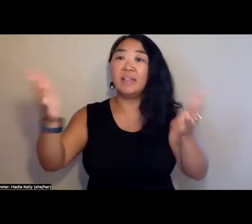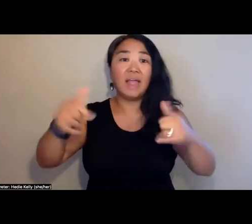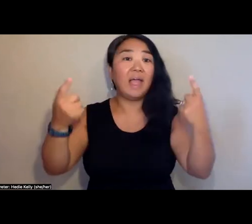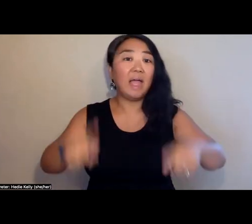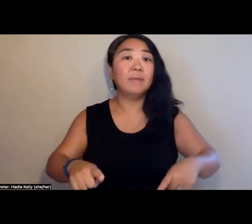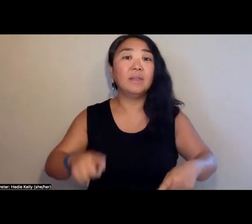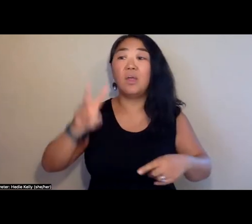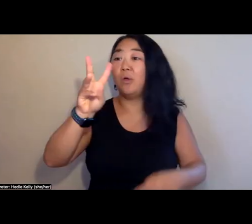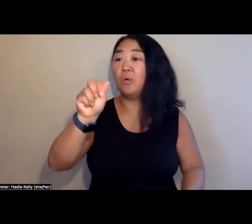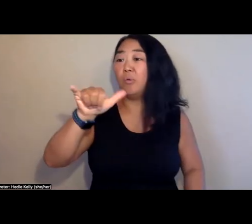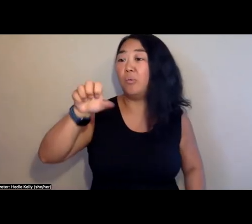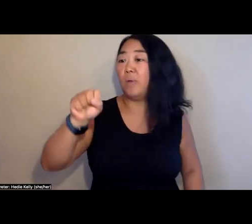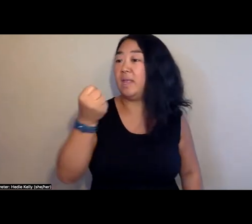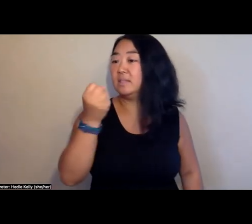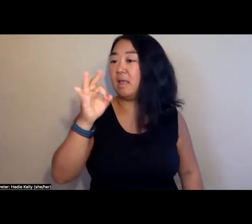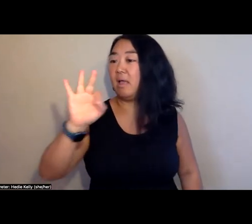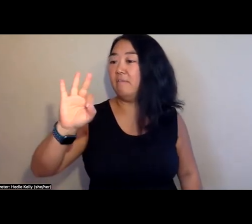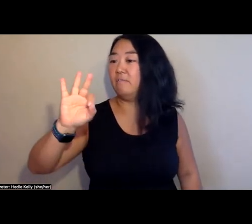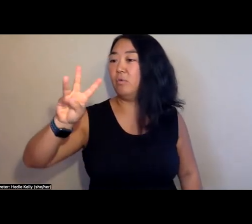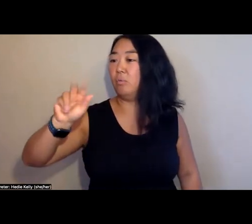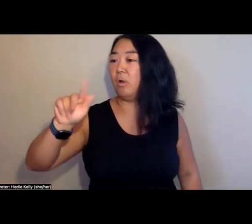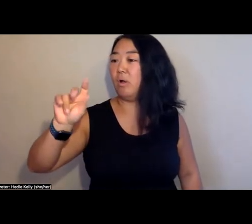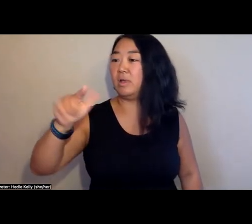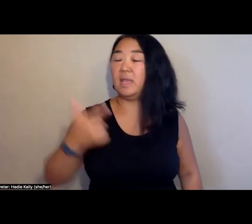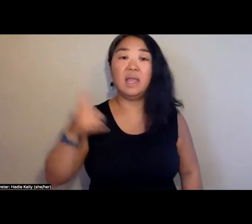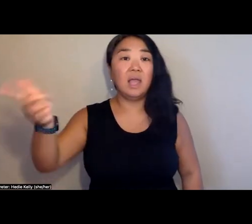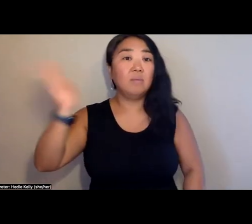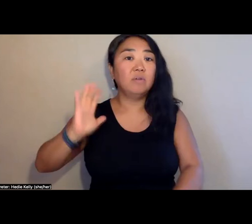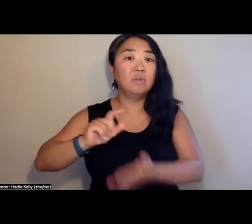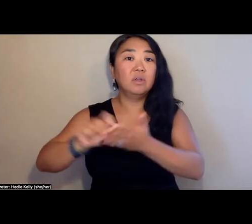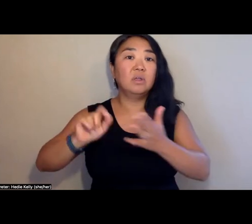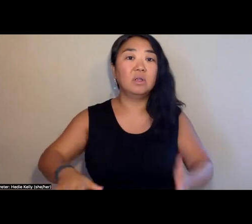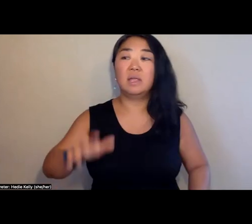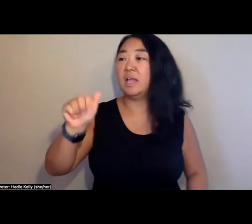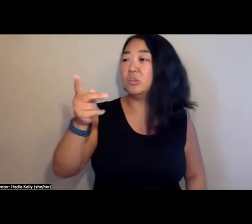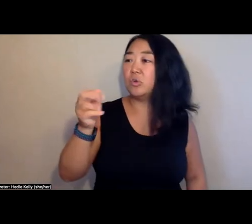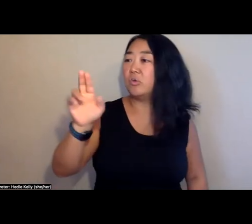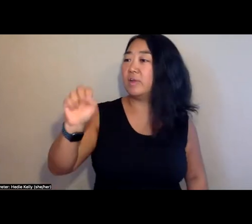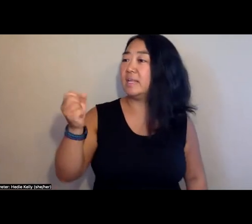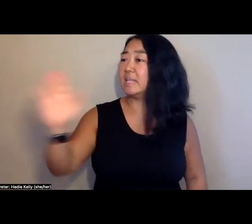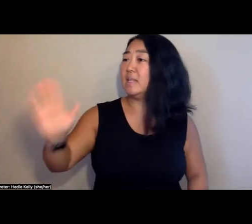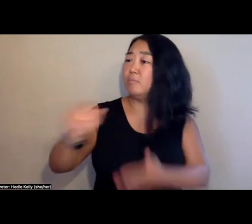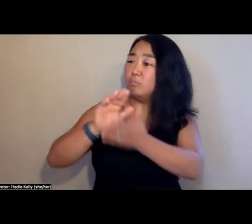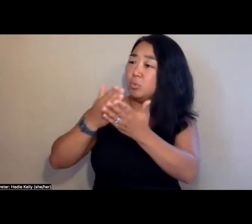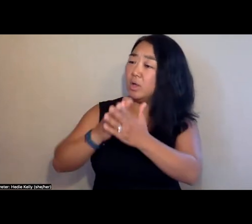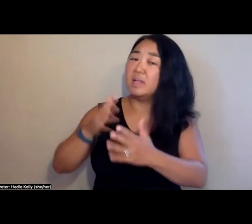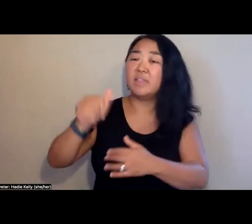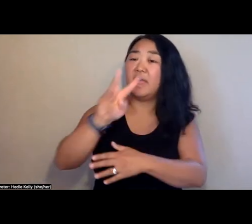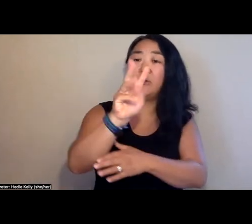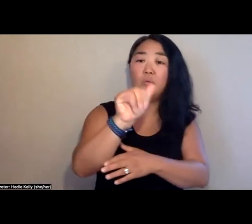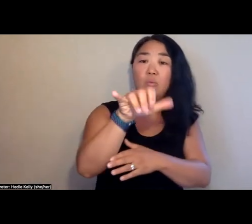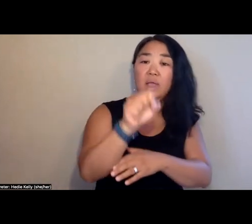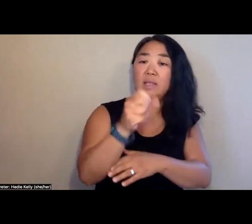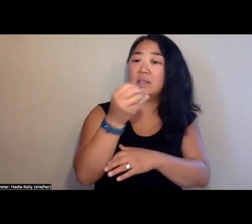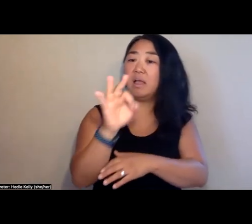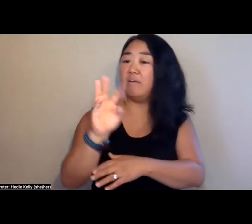anthology published by my fellow original perimeter walker, Anne DeForest, by New Doors Book. Ways of Walking is an anthology about ways